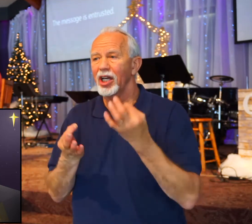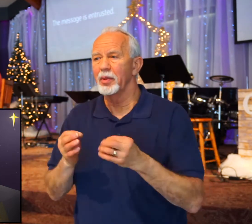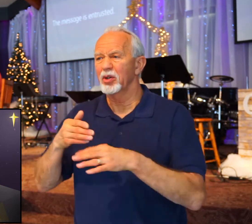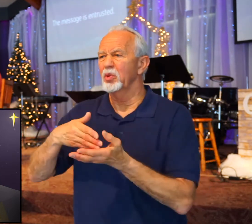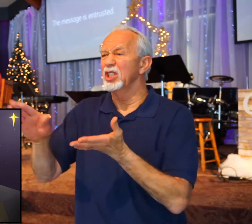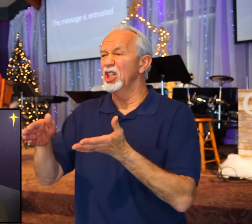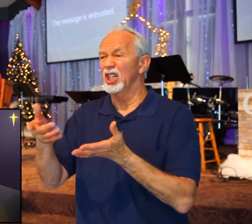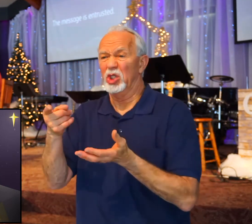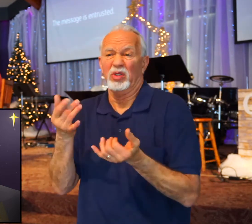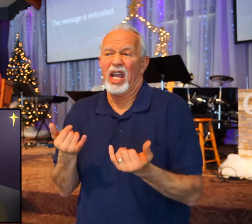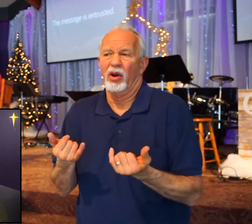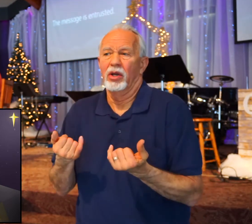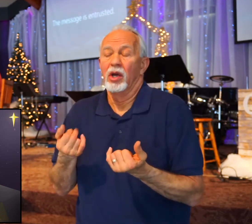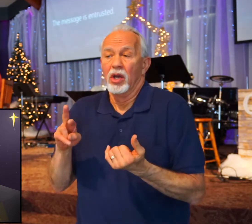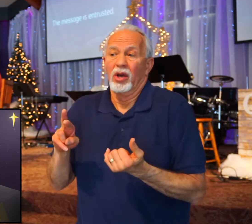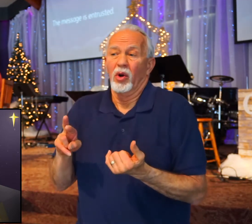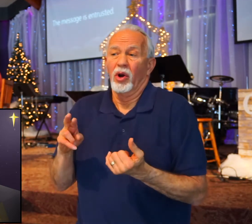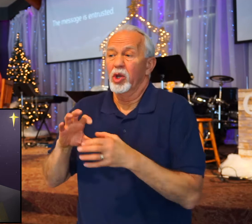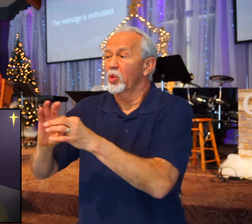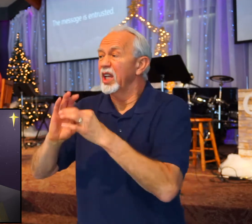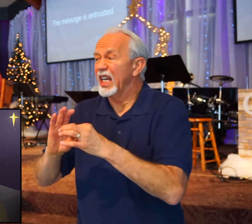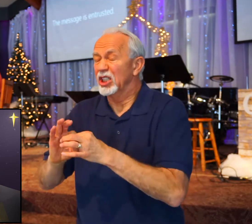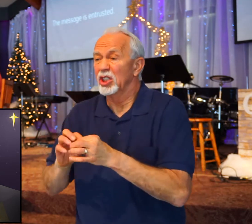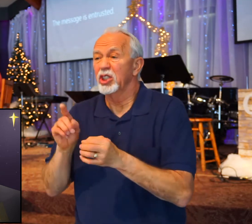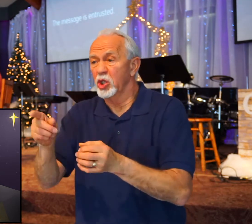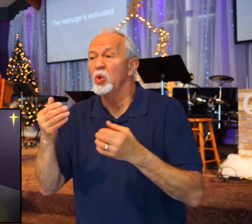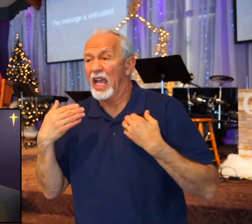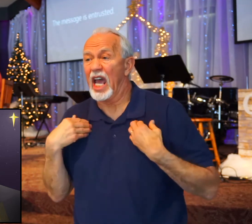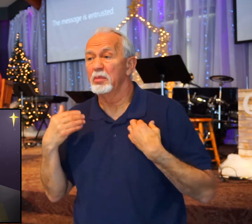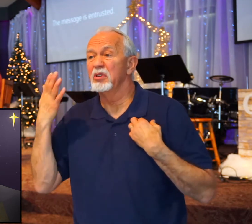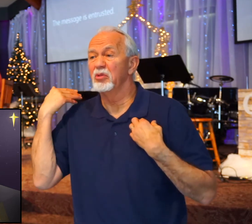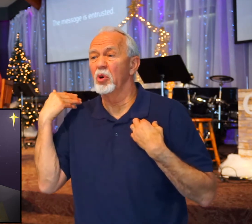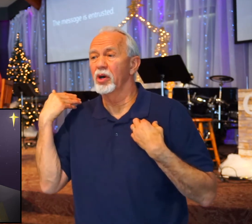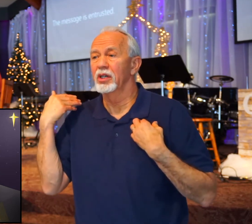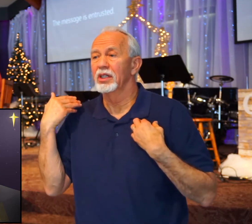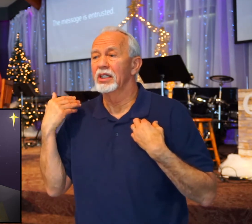rejects you now, or at least the relationships that were once warm,